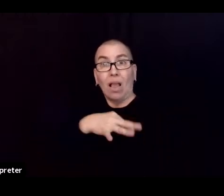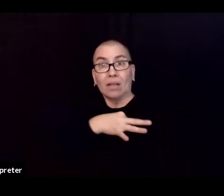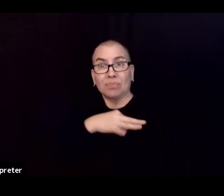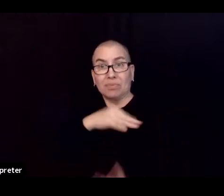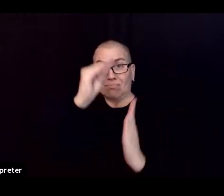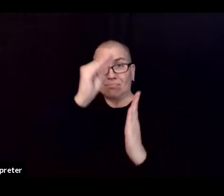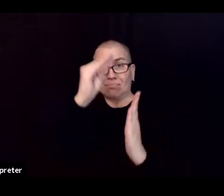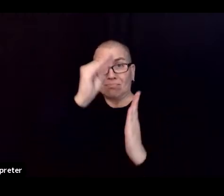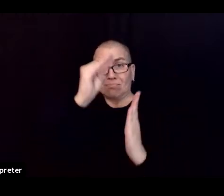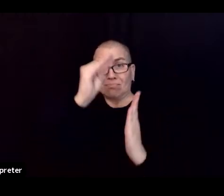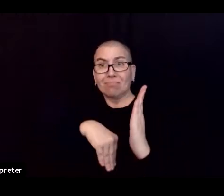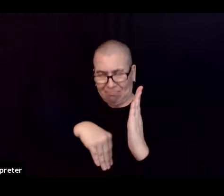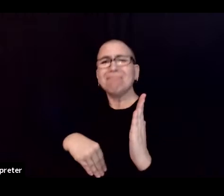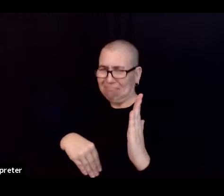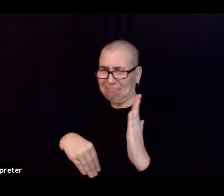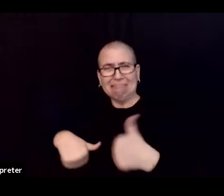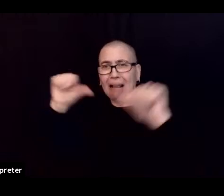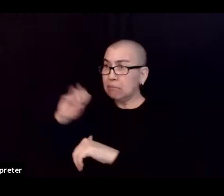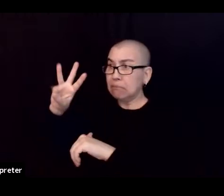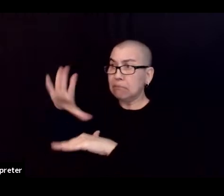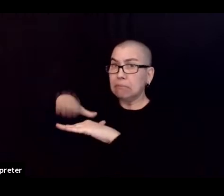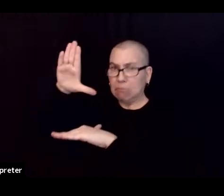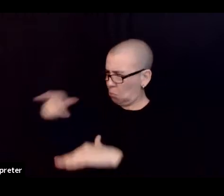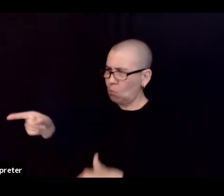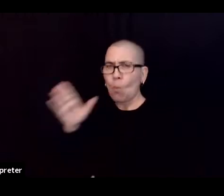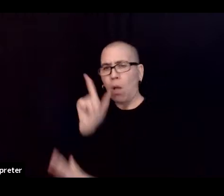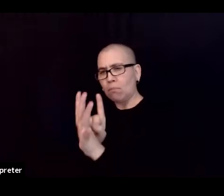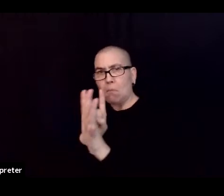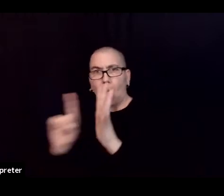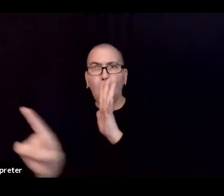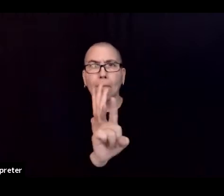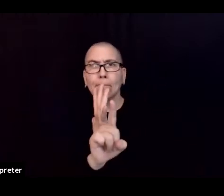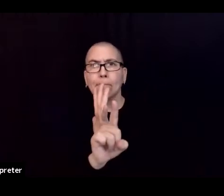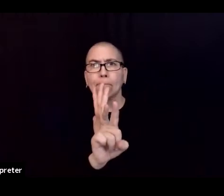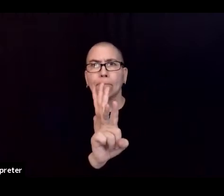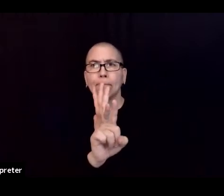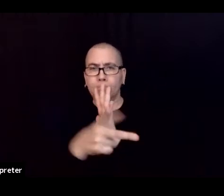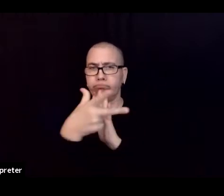vaccine will prioritize getting it to those groups that are currently eligible.